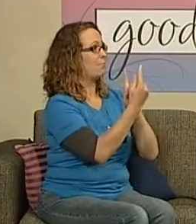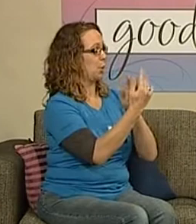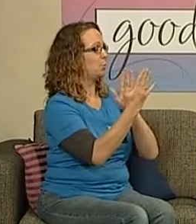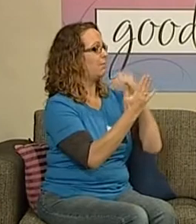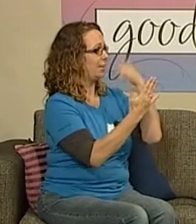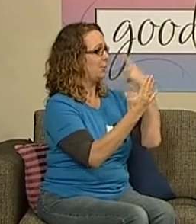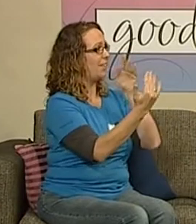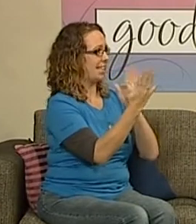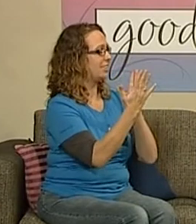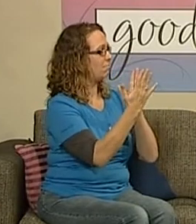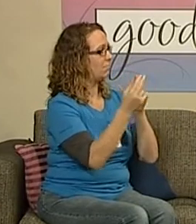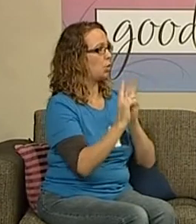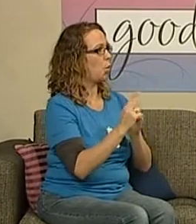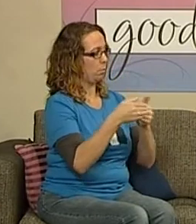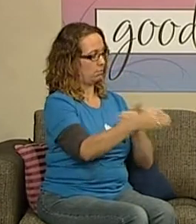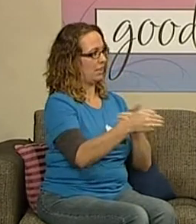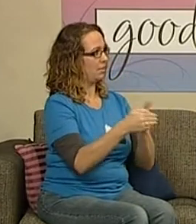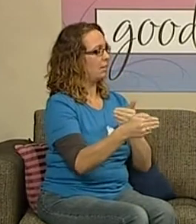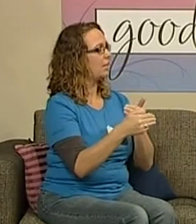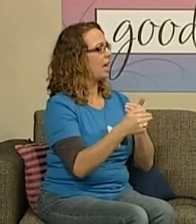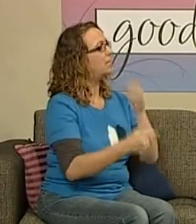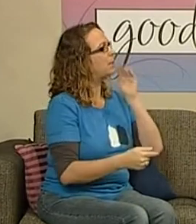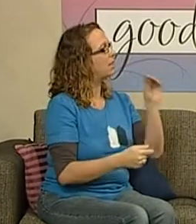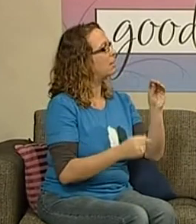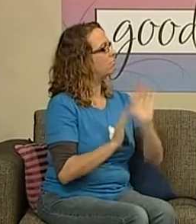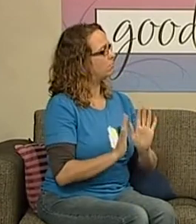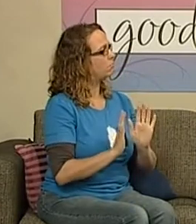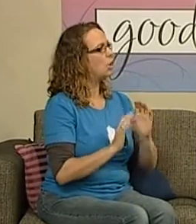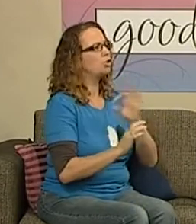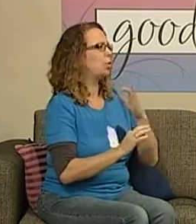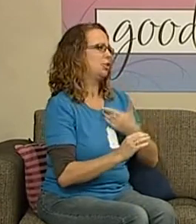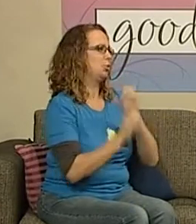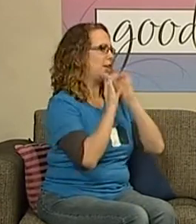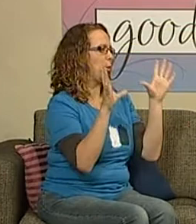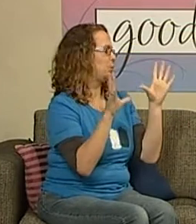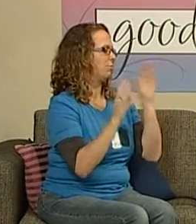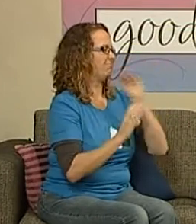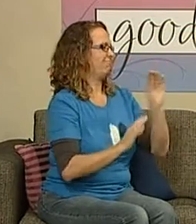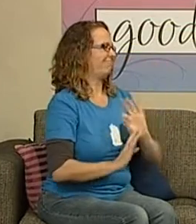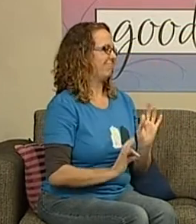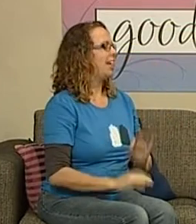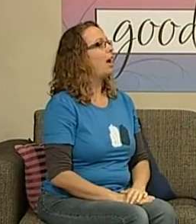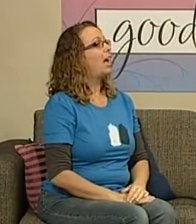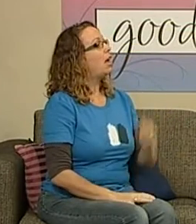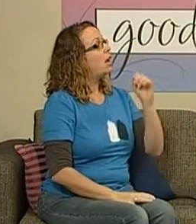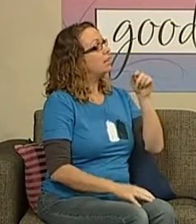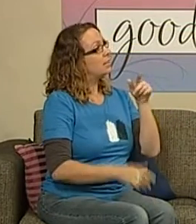Well, just approach the person as you normally would. Don't stand too close and just speak nice and clearly. You don't need to shout at a deaf